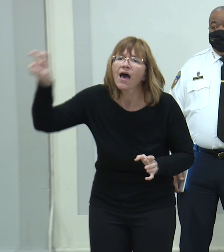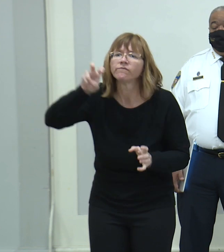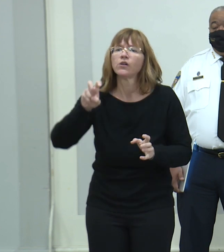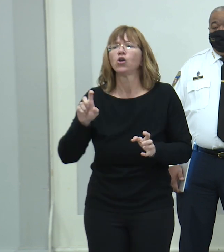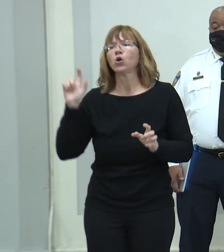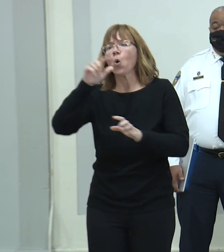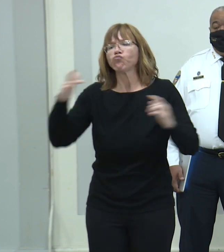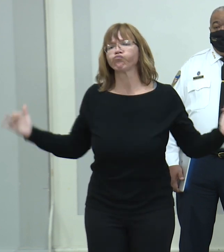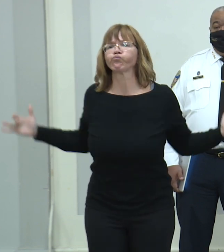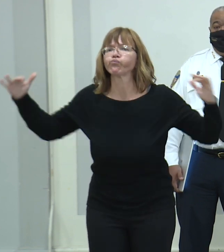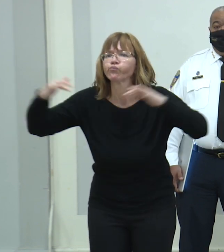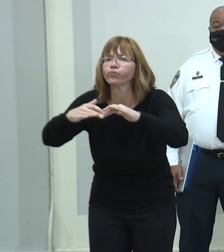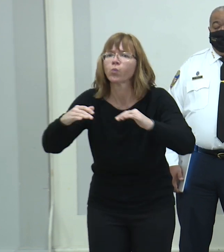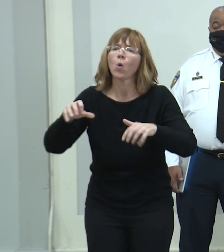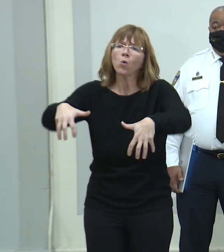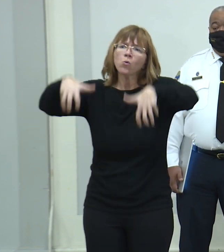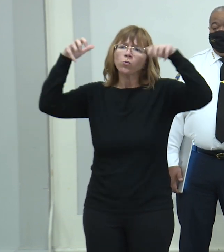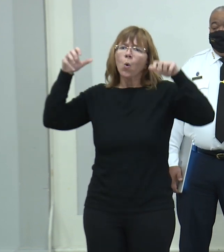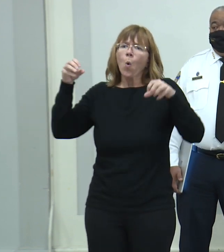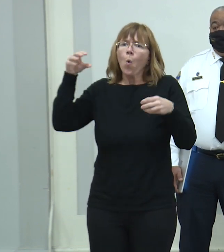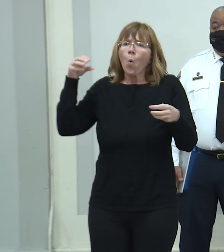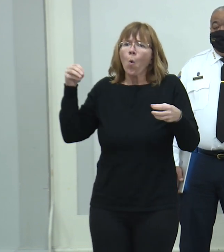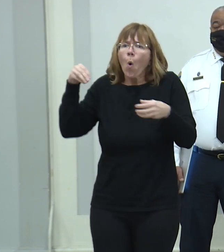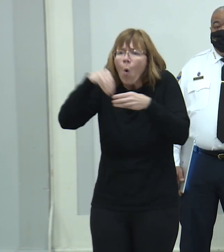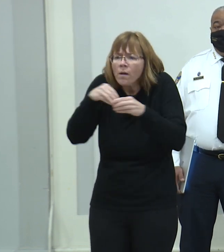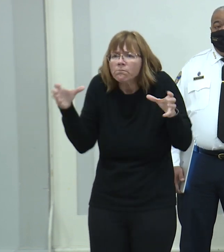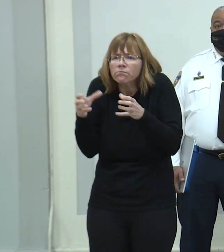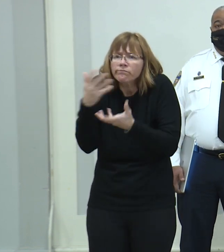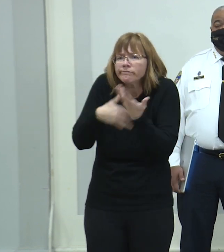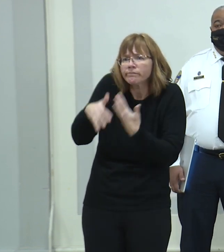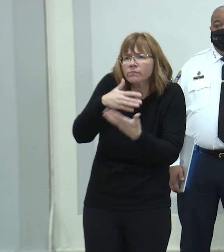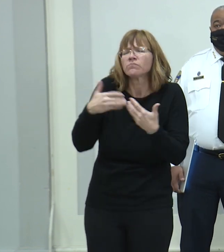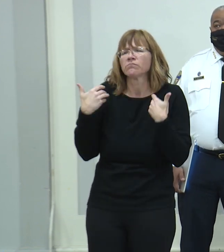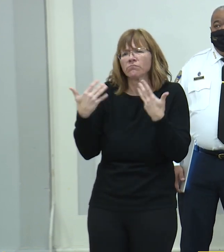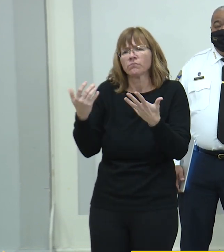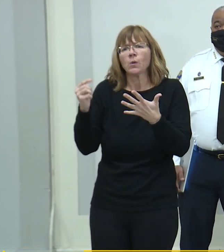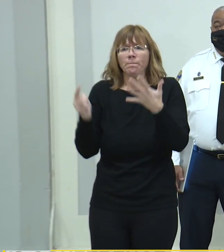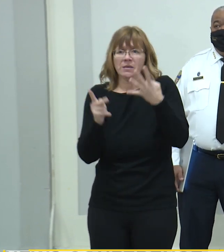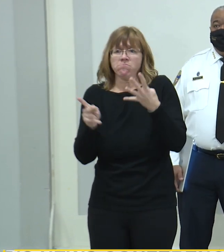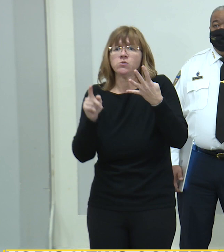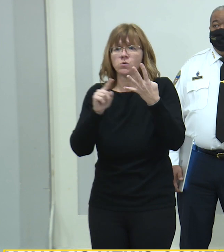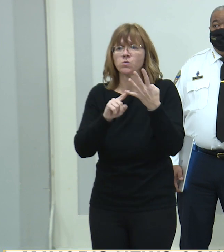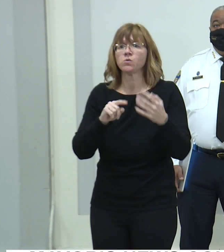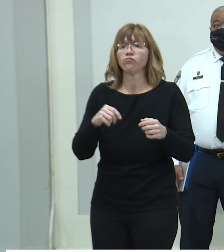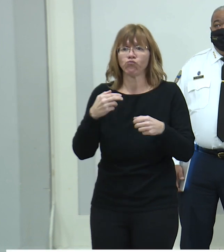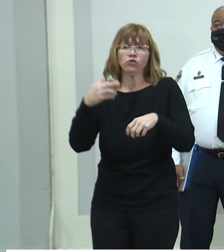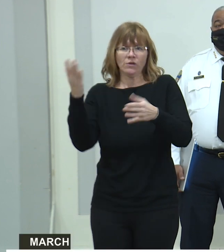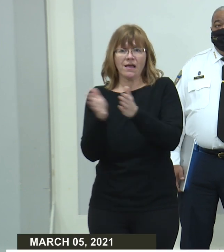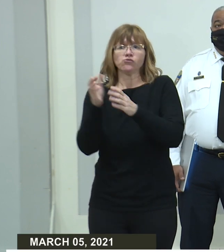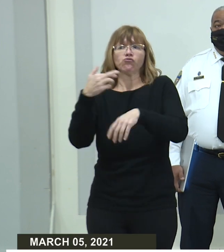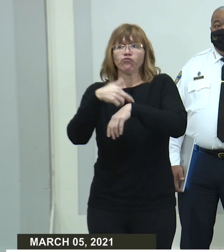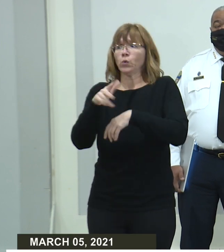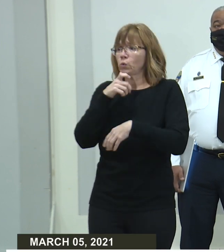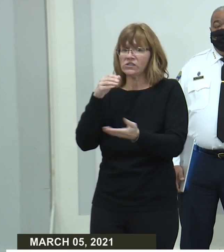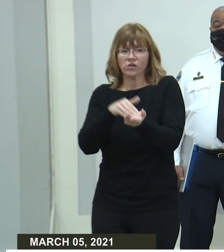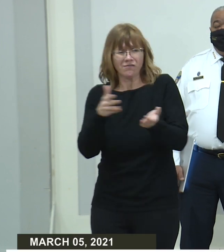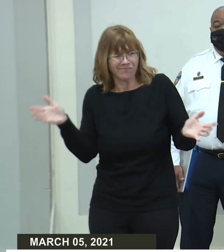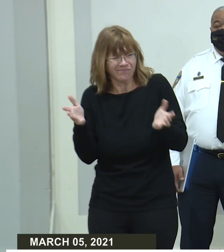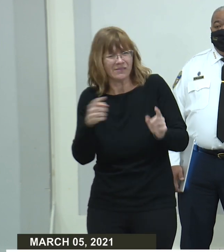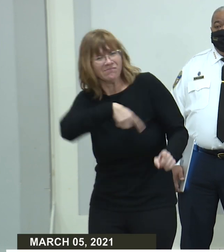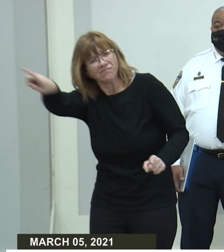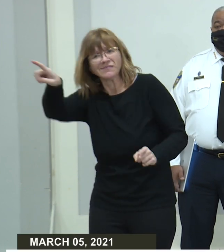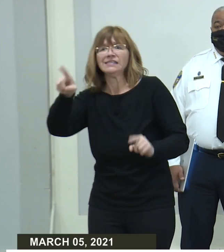indoor settings. And people who have been asked or referred to get tested by their healthcare provider, local or state